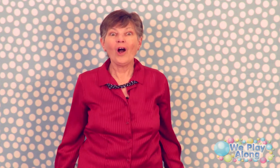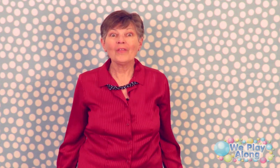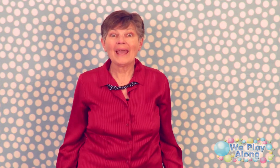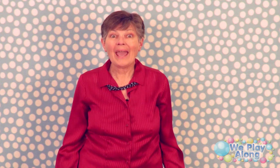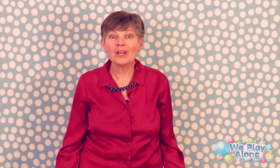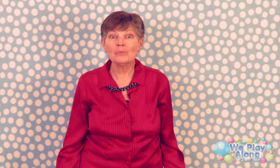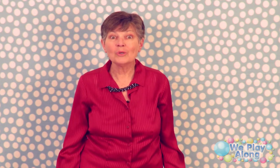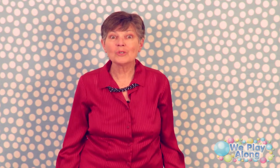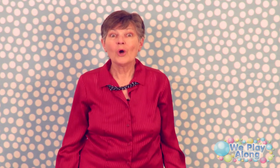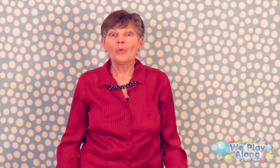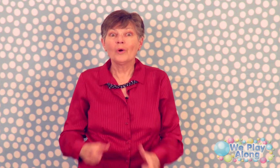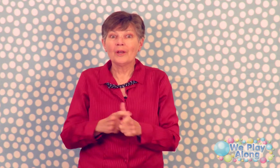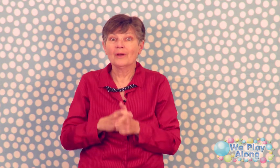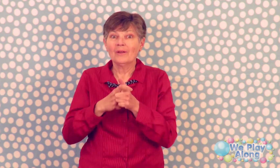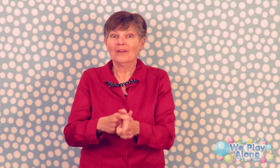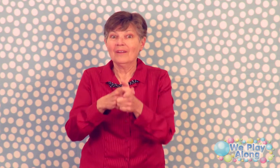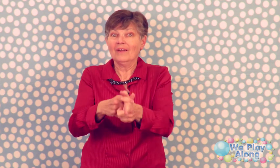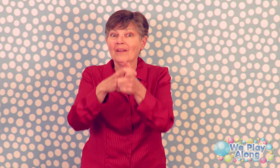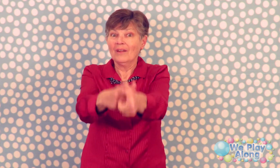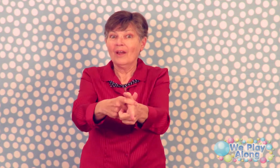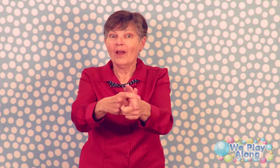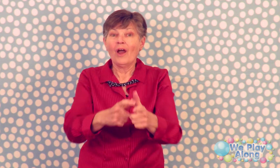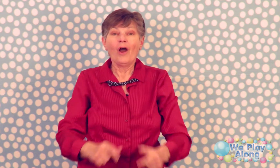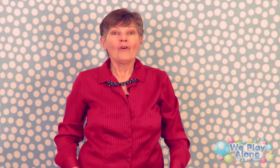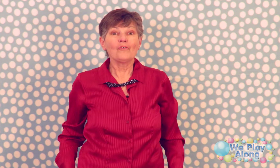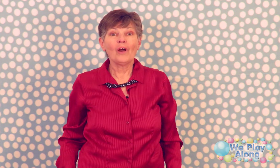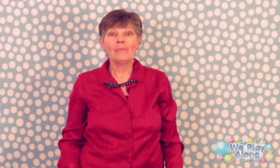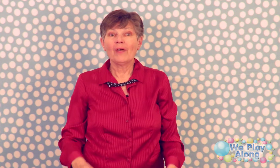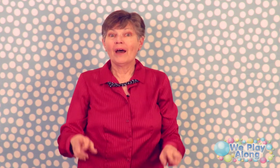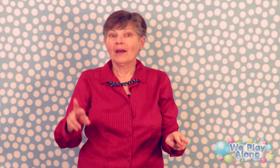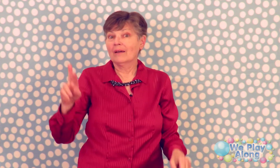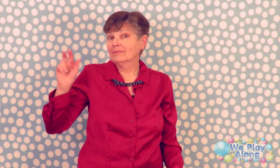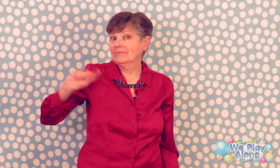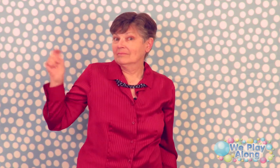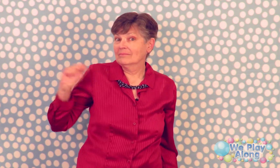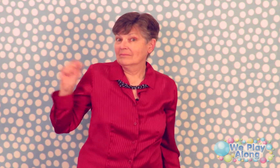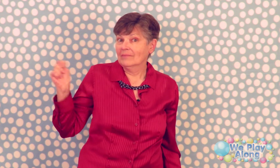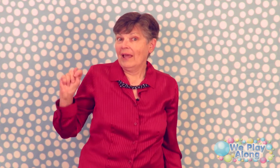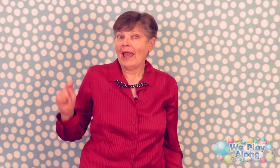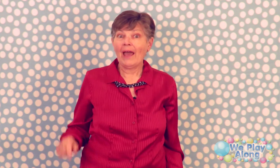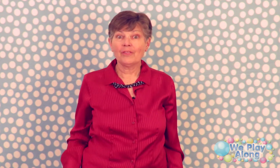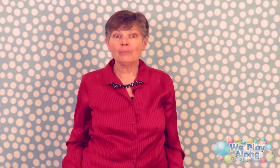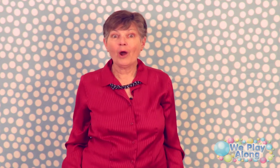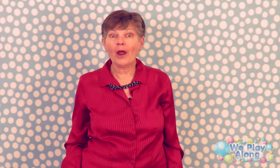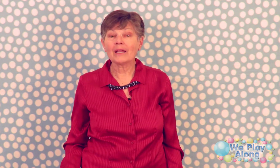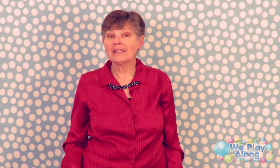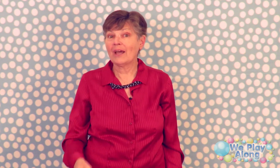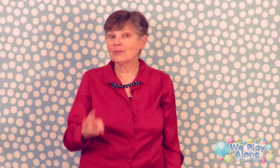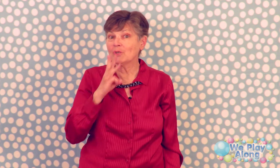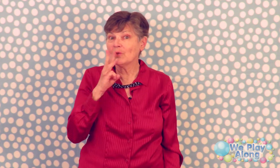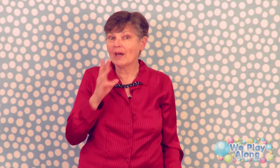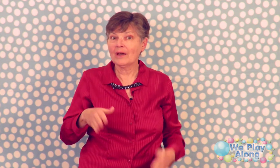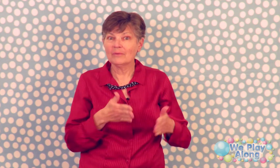the animals would, from at the park down to